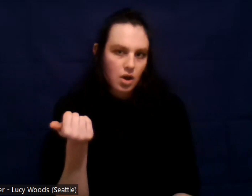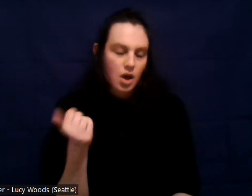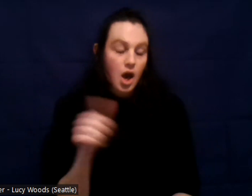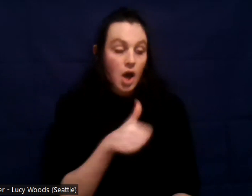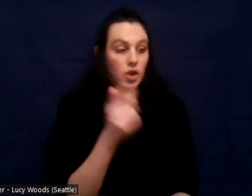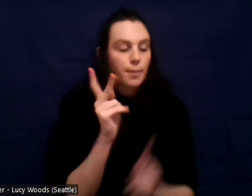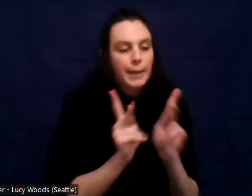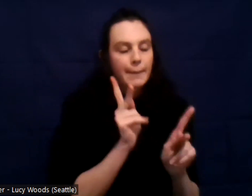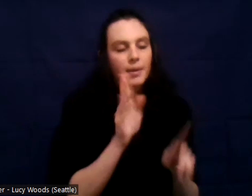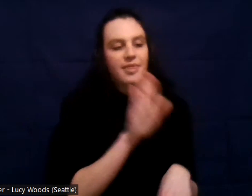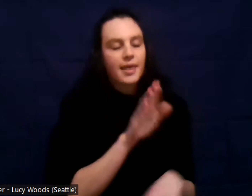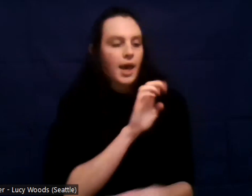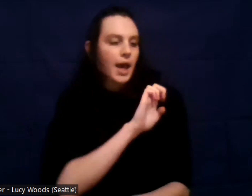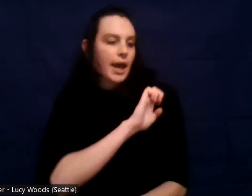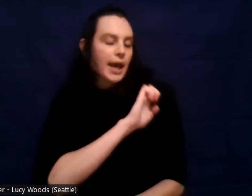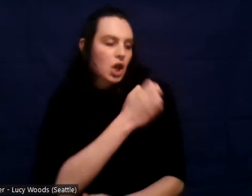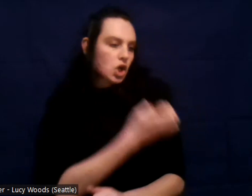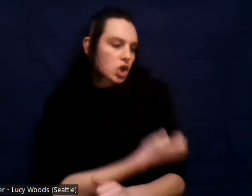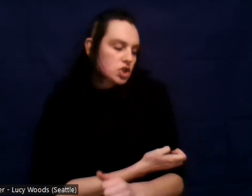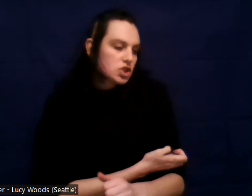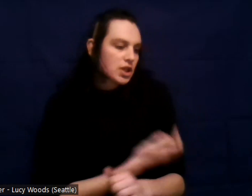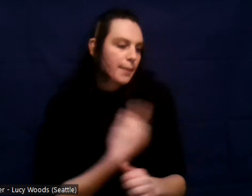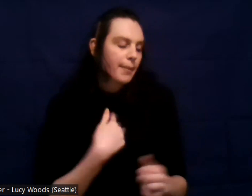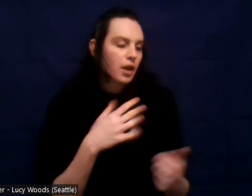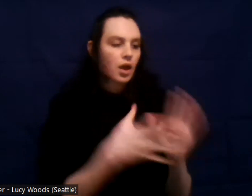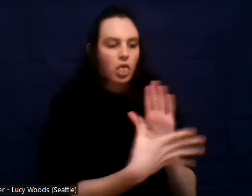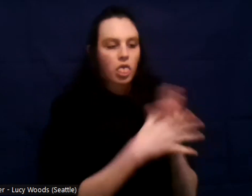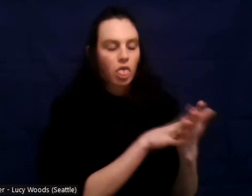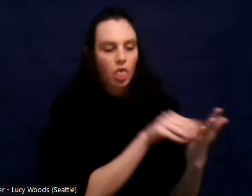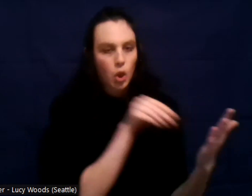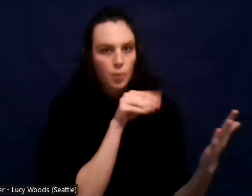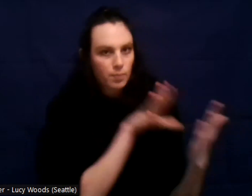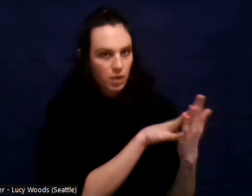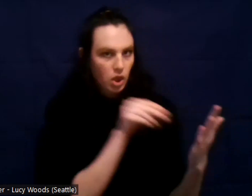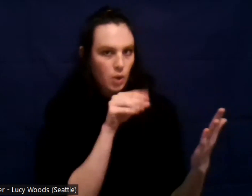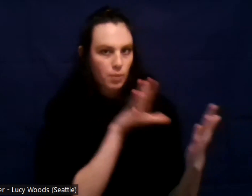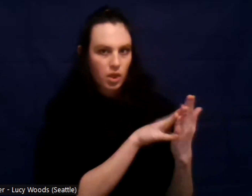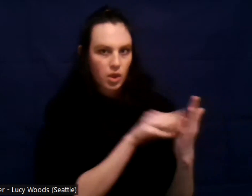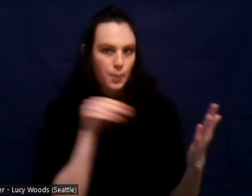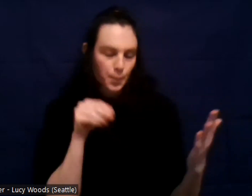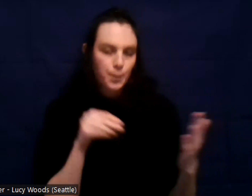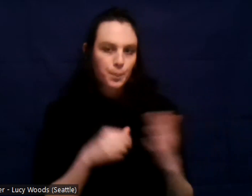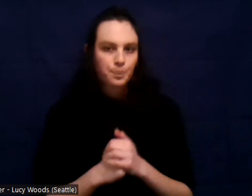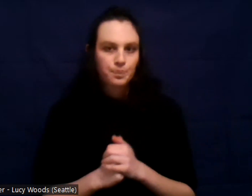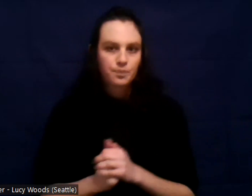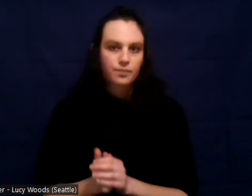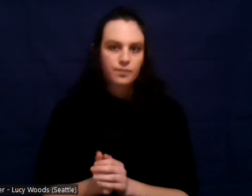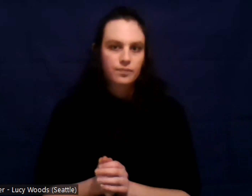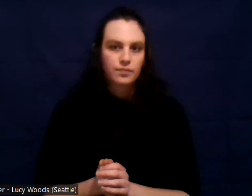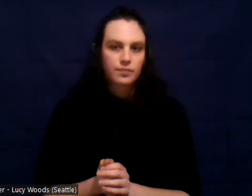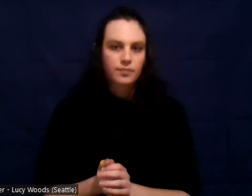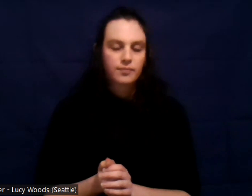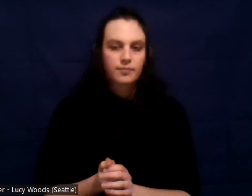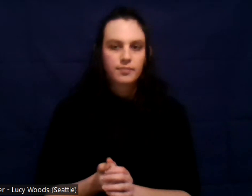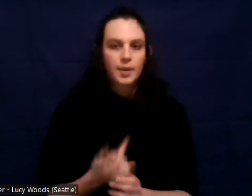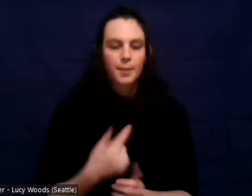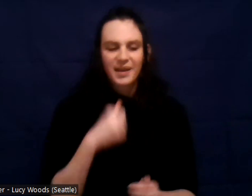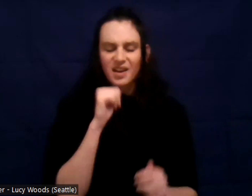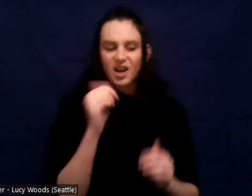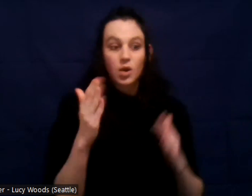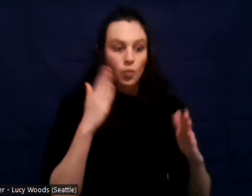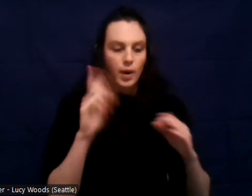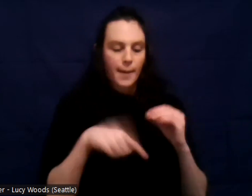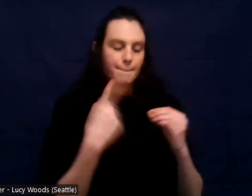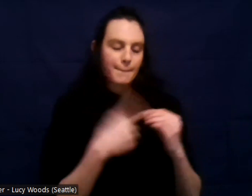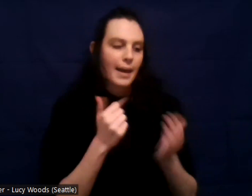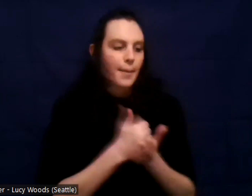energy, and just it really was that, like, feeding off of it, like, I'm not really worried about what I was giving back, just kind of sucking